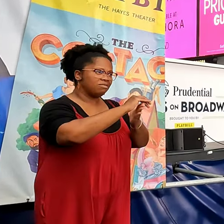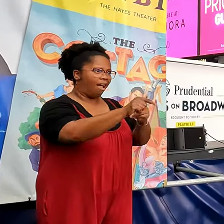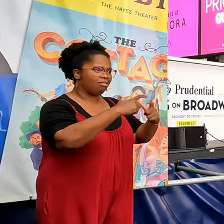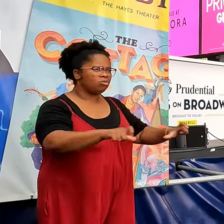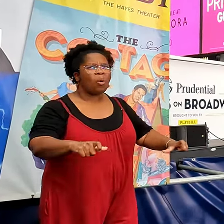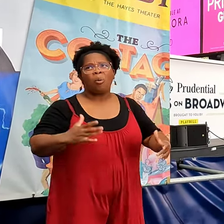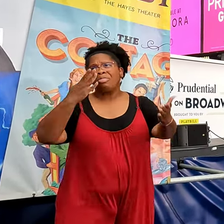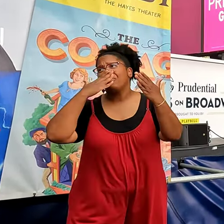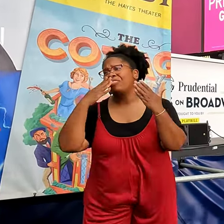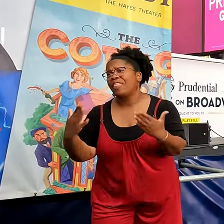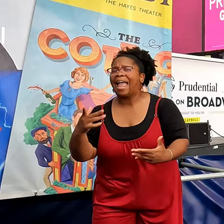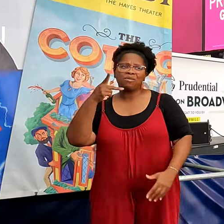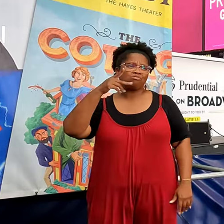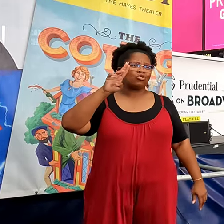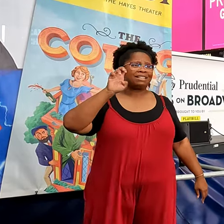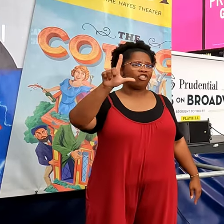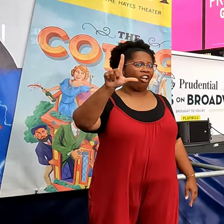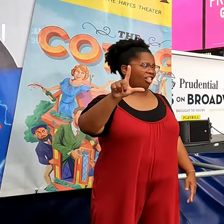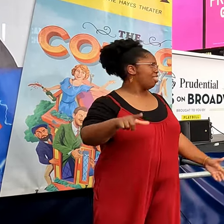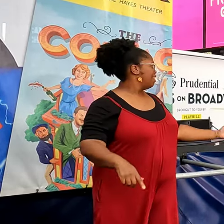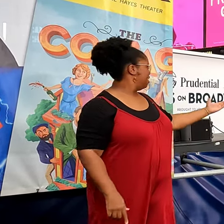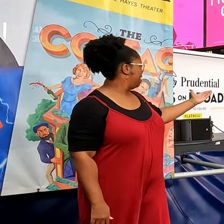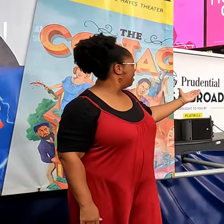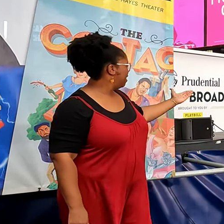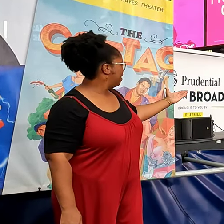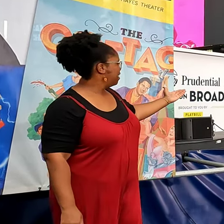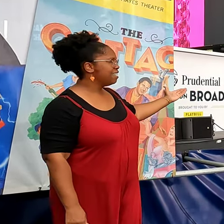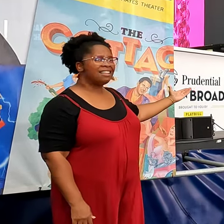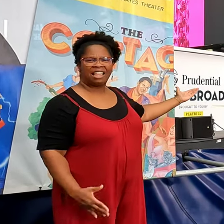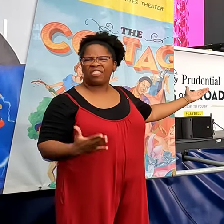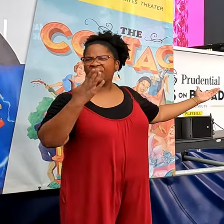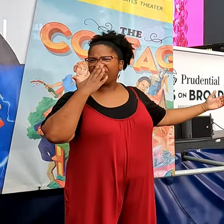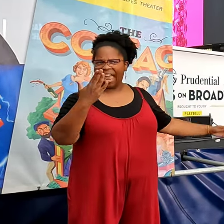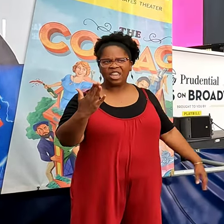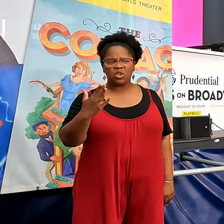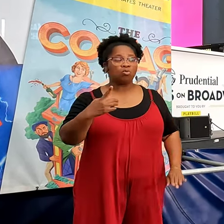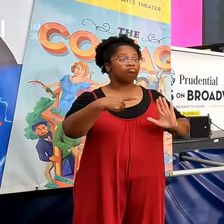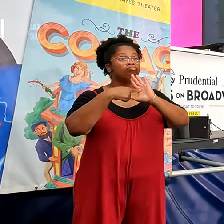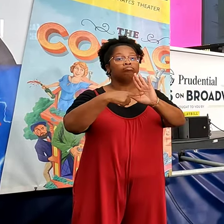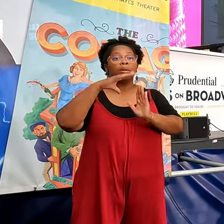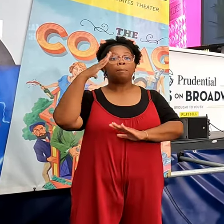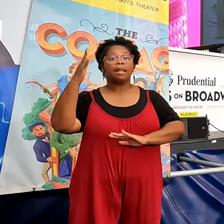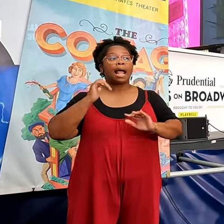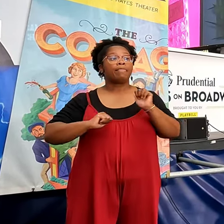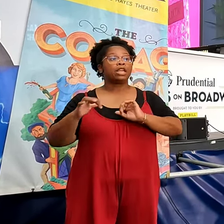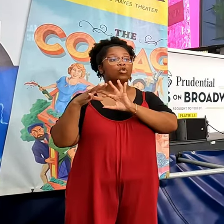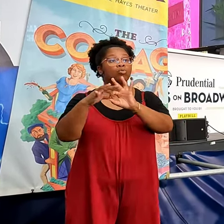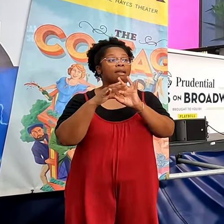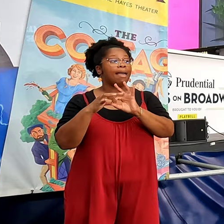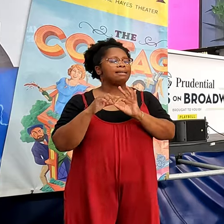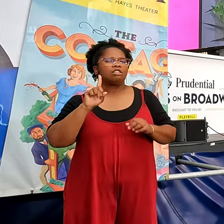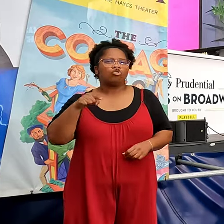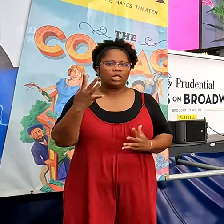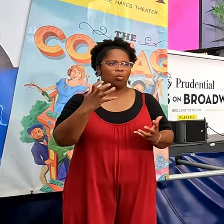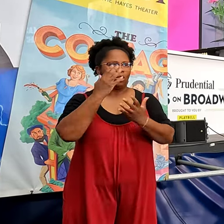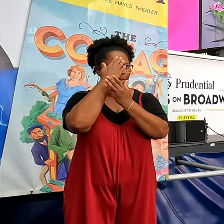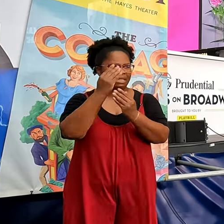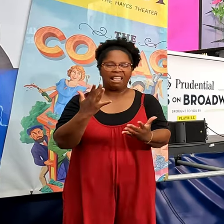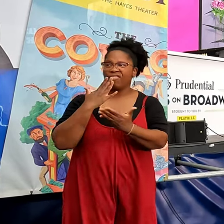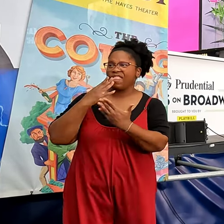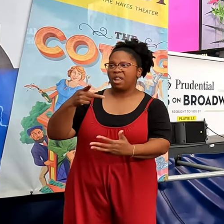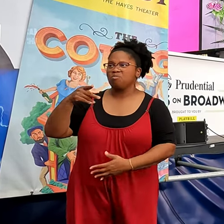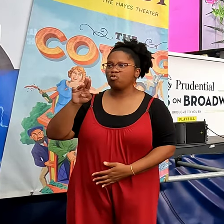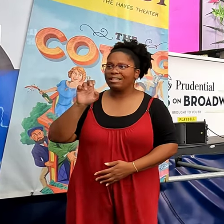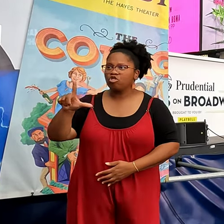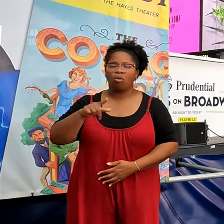$25,000. Oh, thank you, Prudential. Thank you. And on behalf of Black Theatre United, I just want to say thank you to Prudential